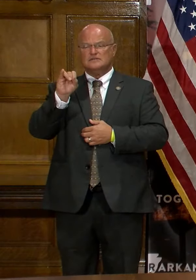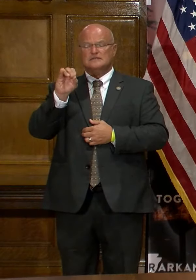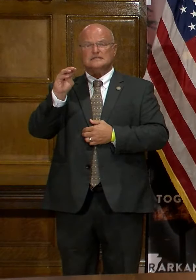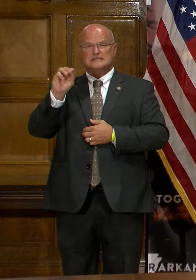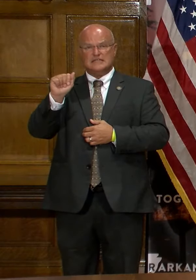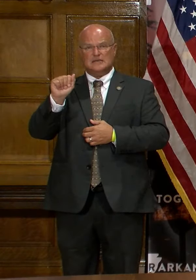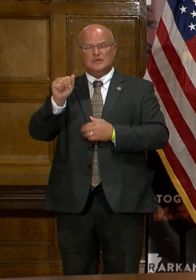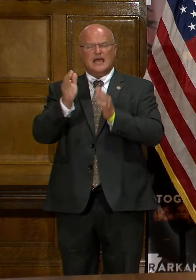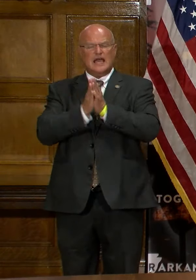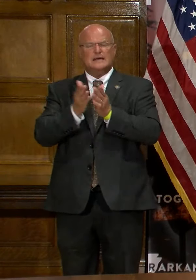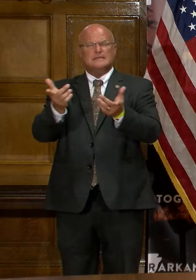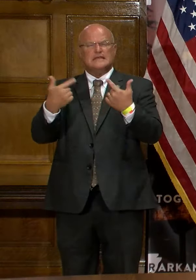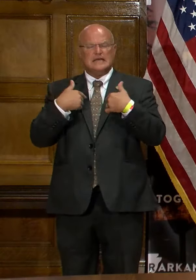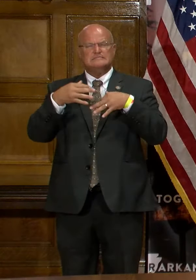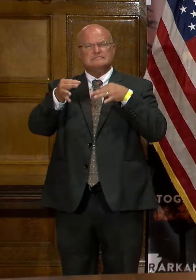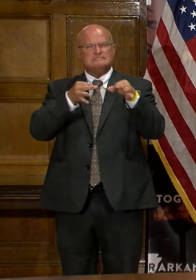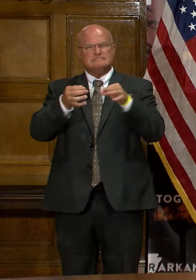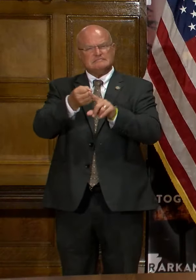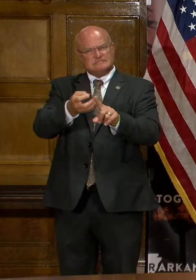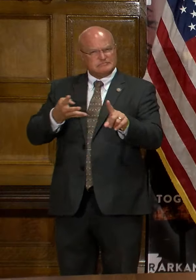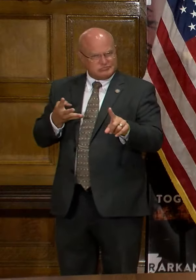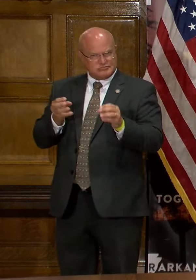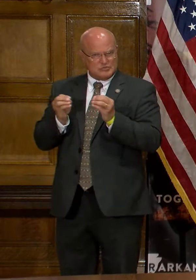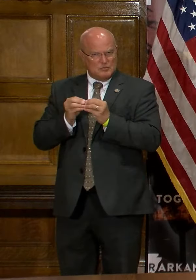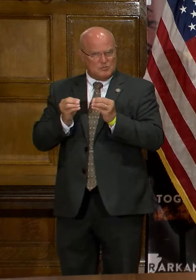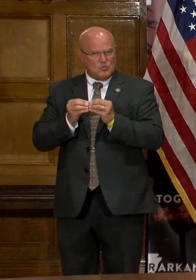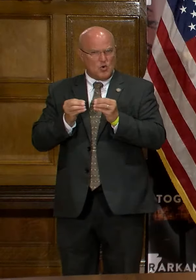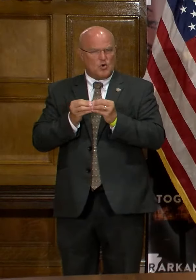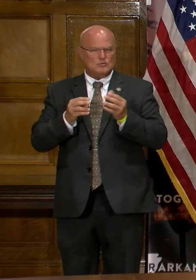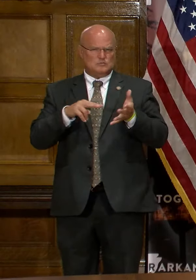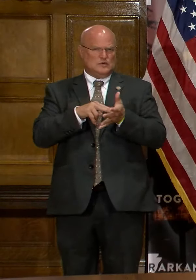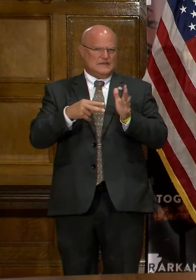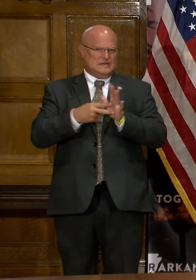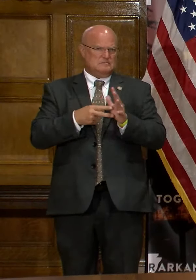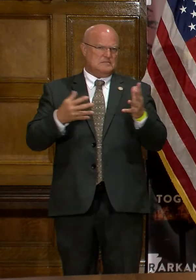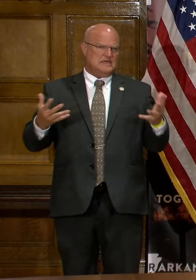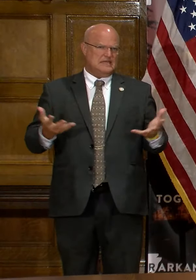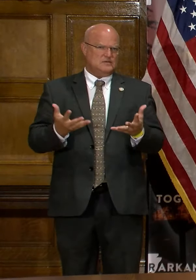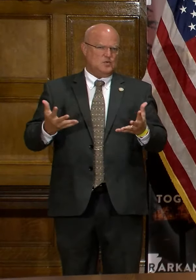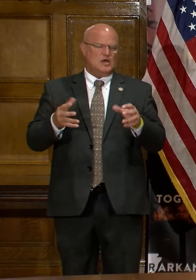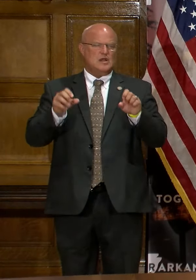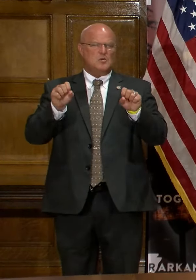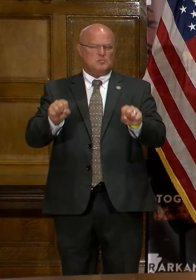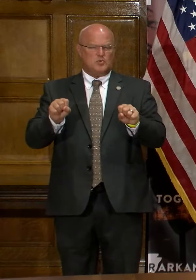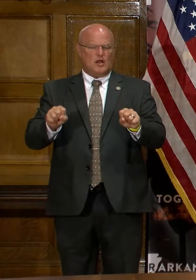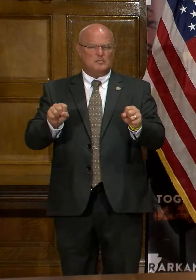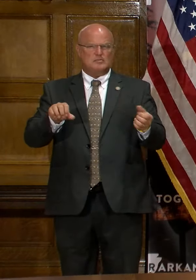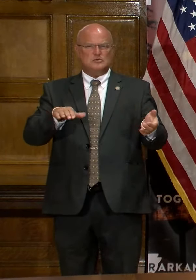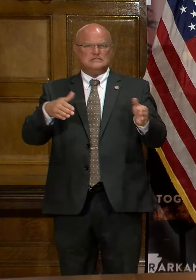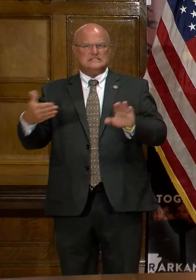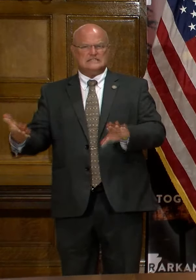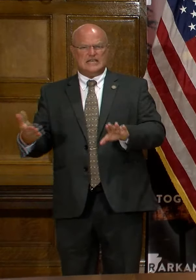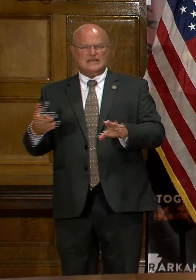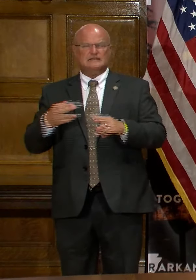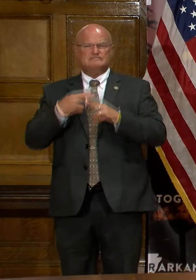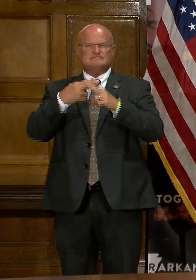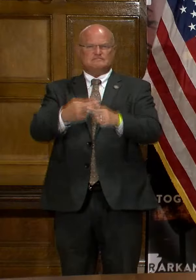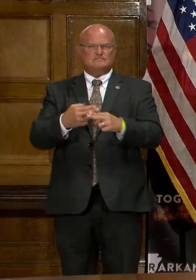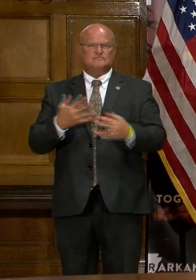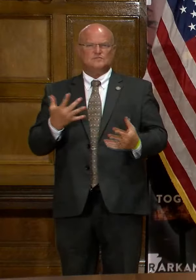to come and to explain this in more detail, what this means and what a probable death is characterized by. Dr.